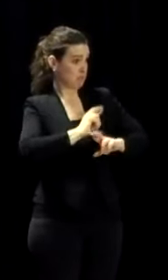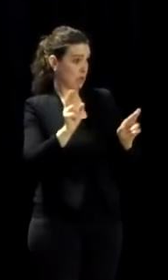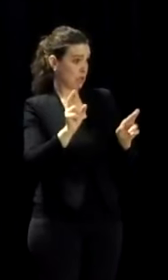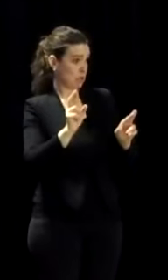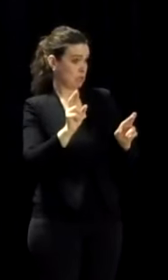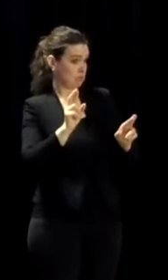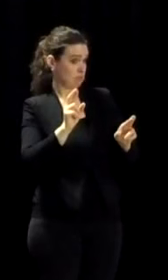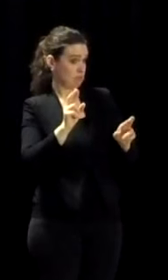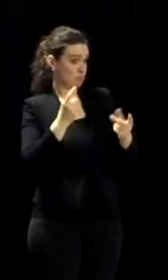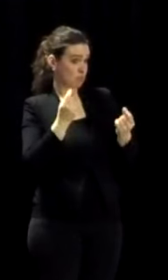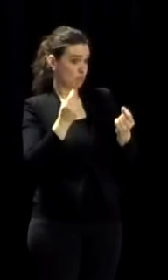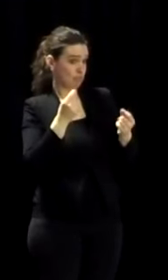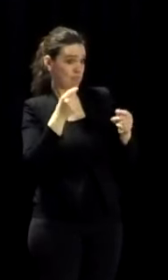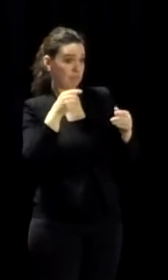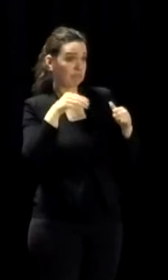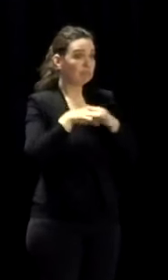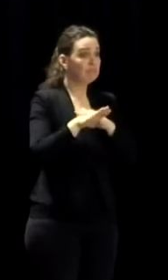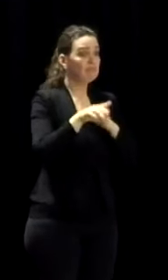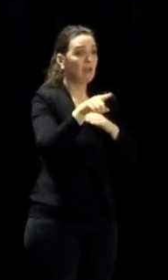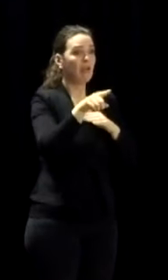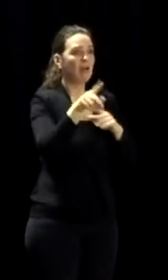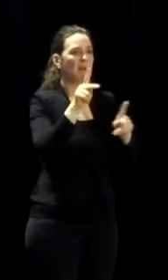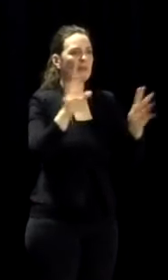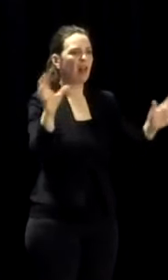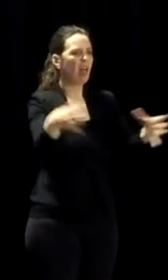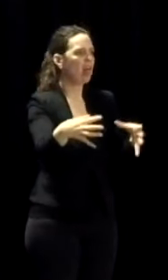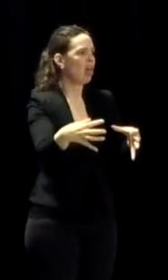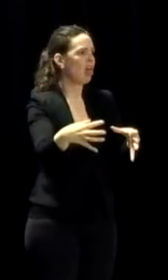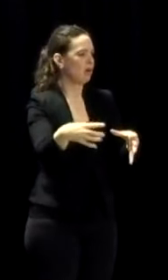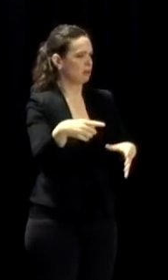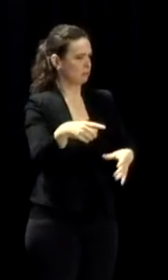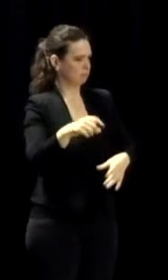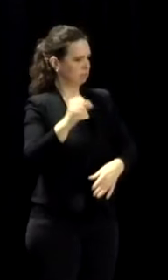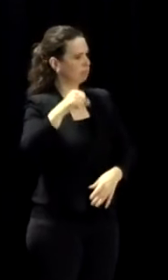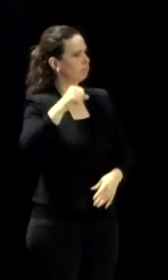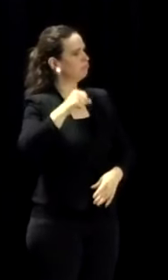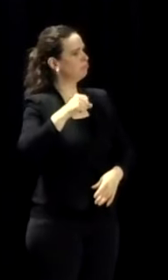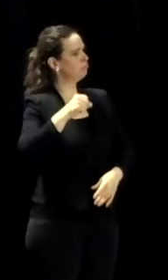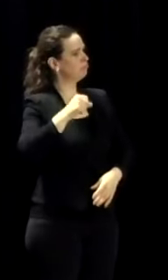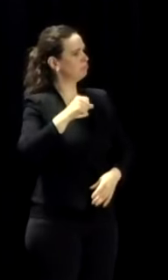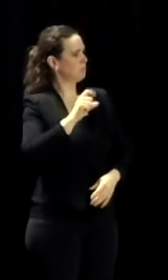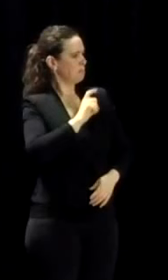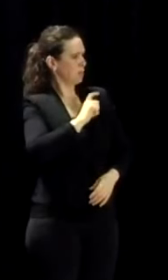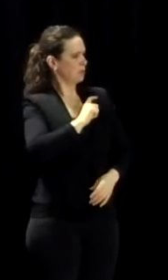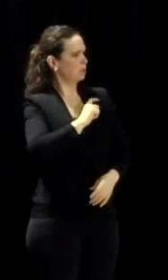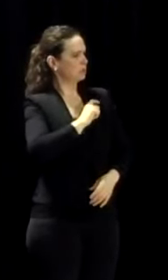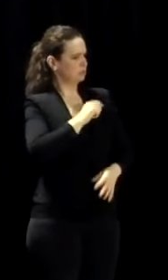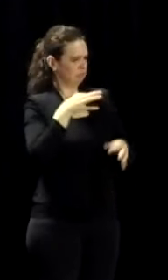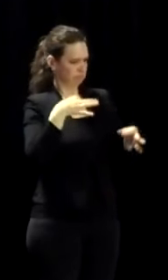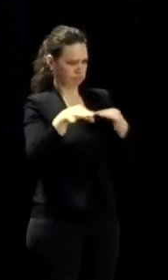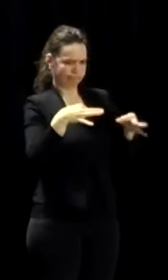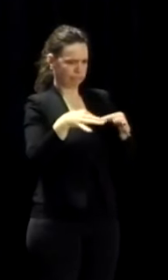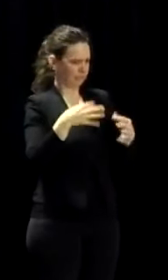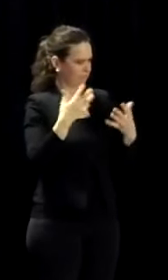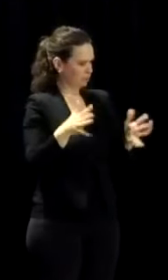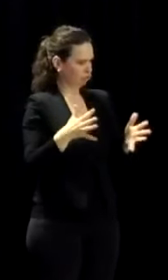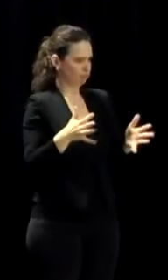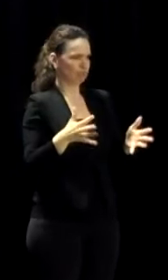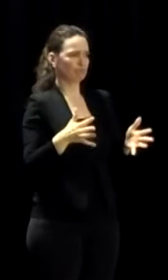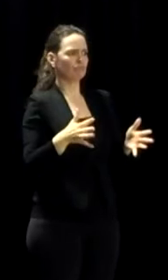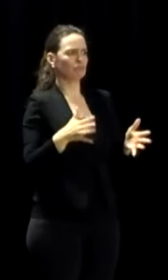gather? They are. They've issued specific guidance to their officers. They've communicated with the sheriff and